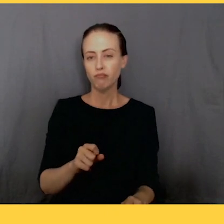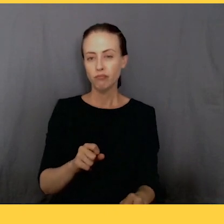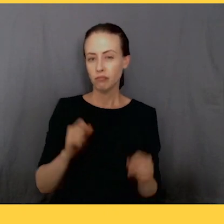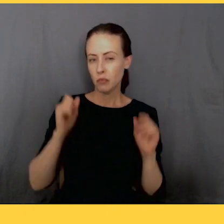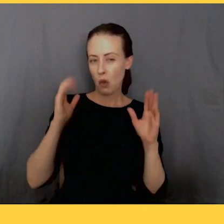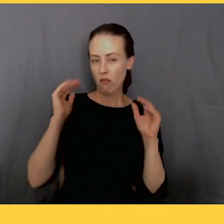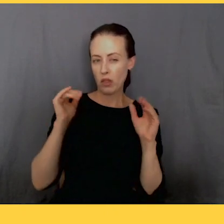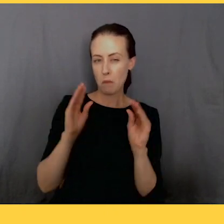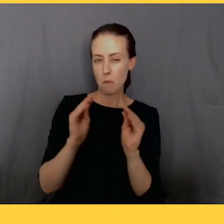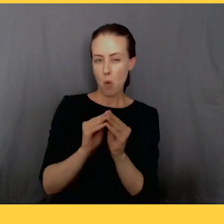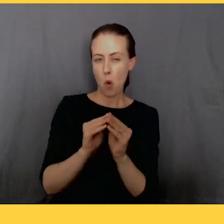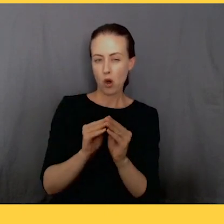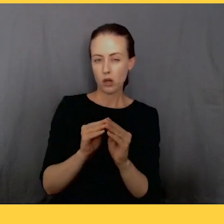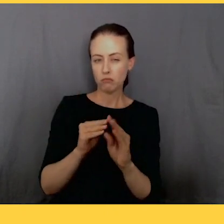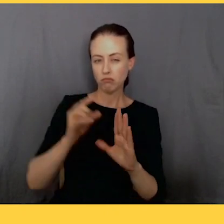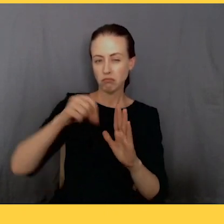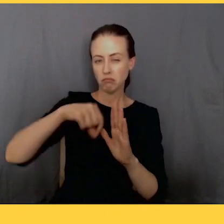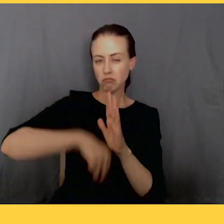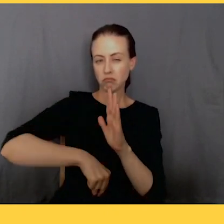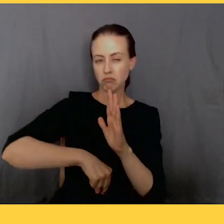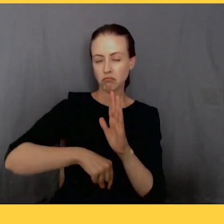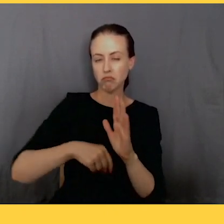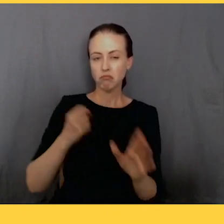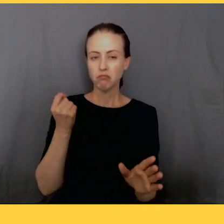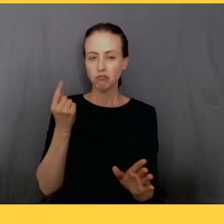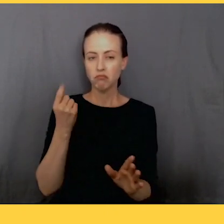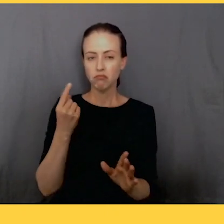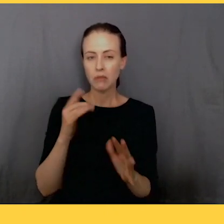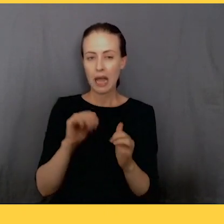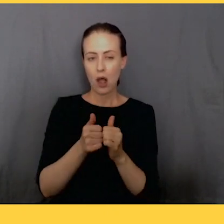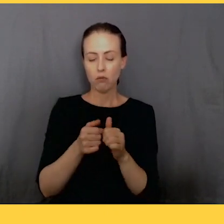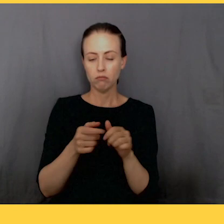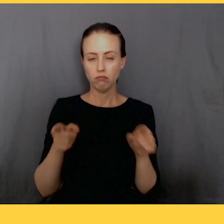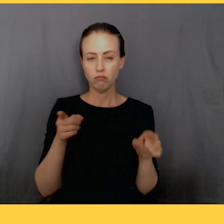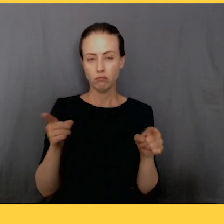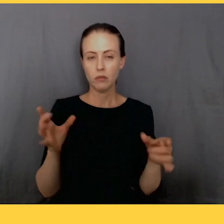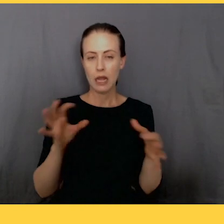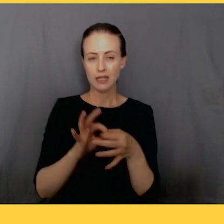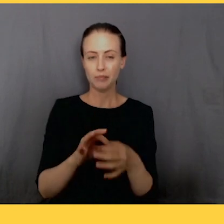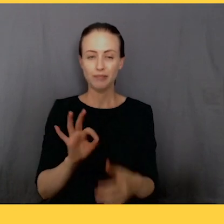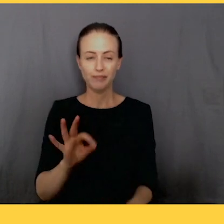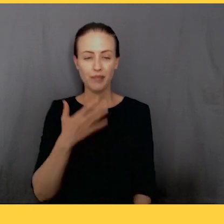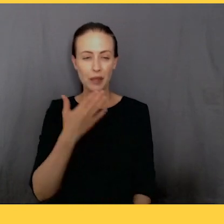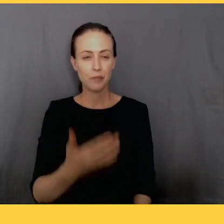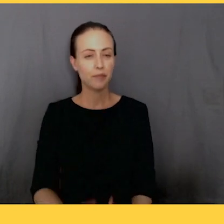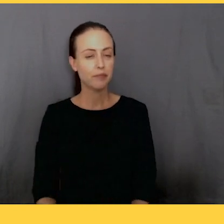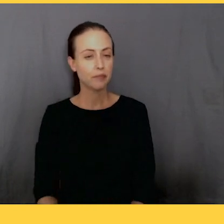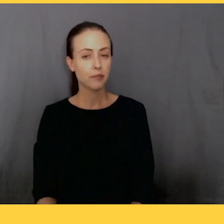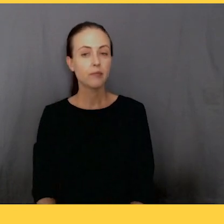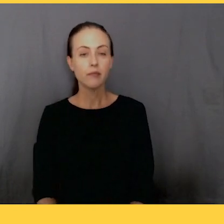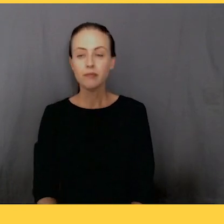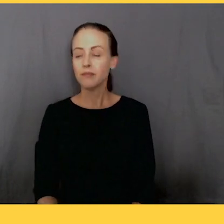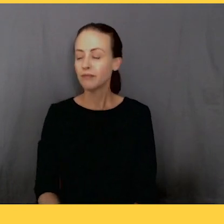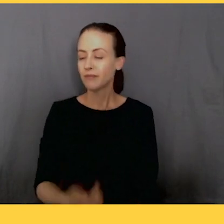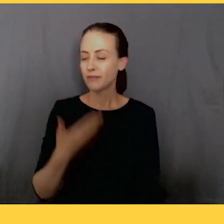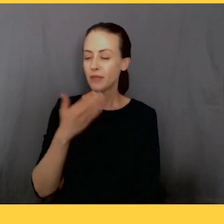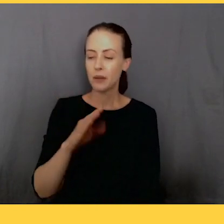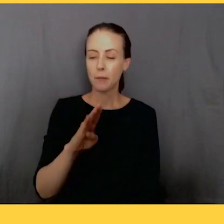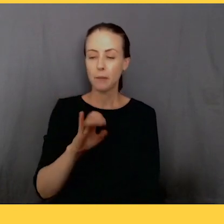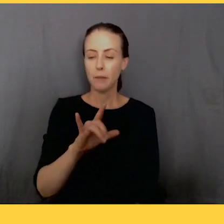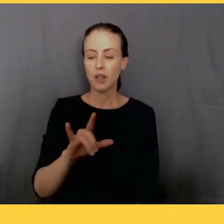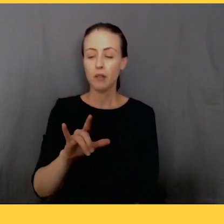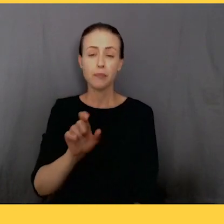context in how these two are connected. Thanks, Jeremy. Yeah, thanks, Bill. We have another